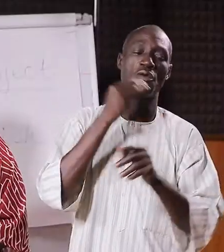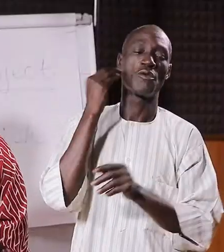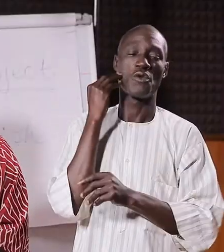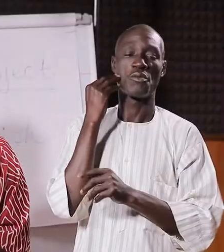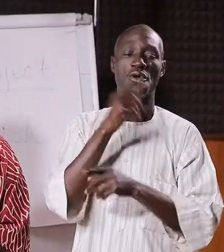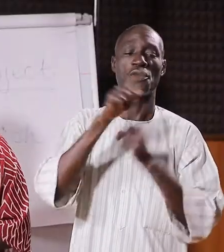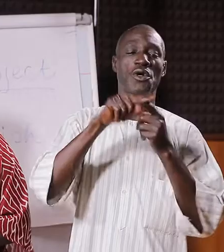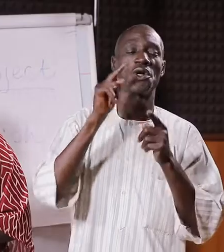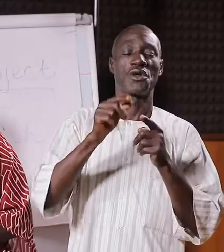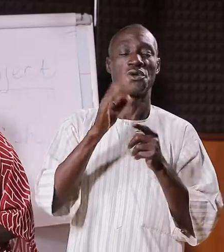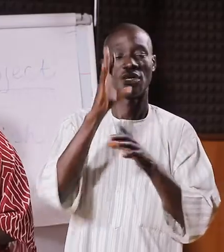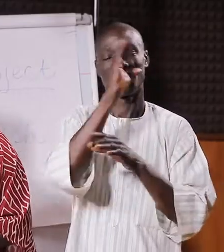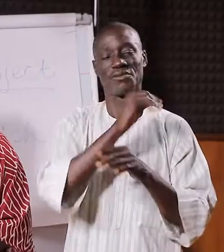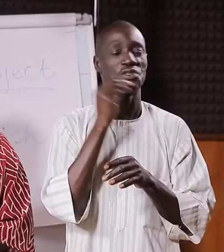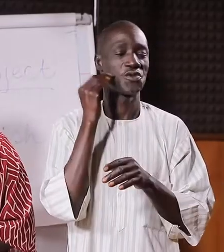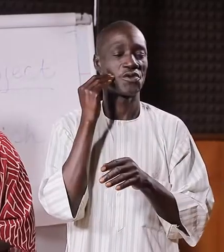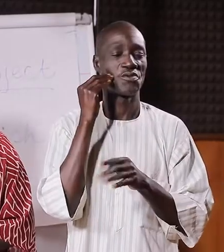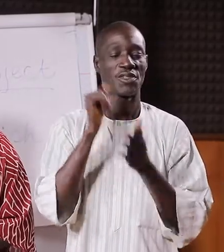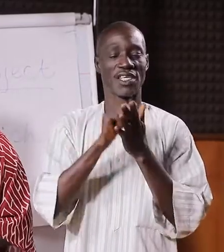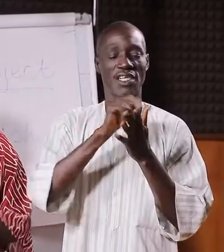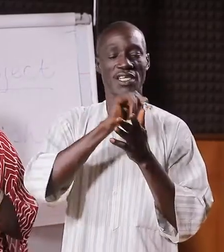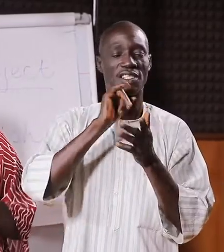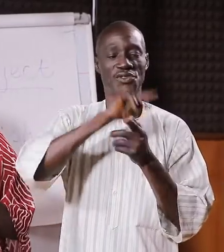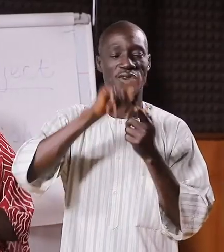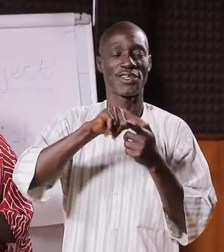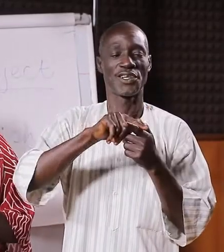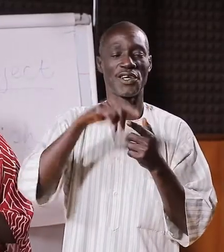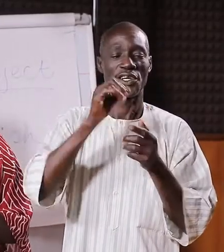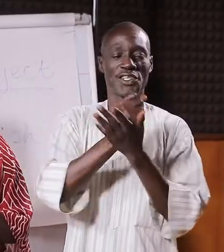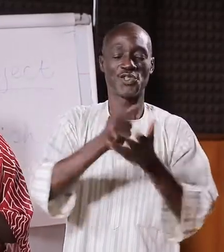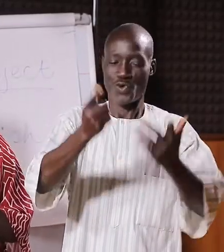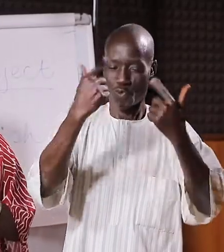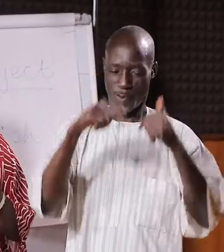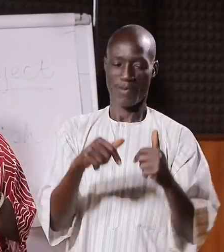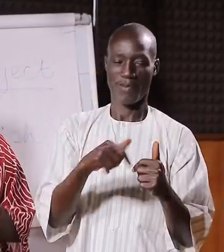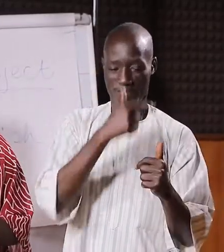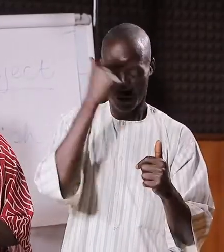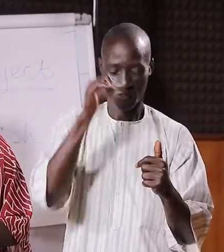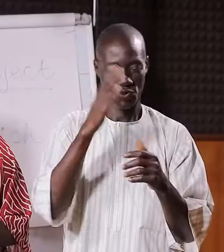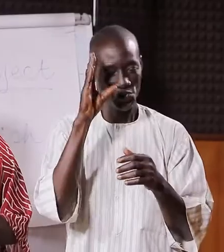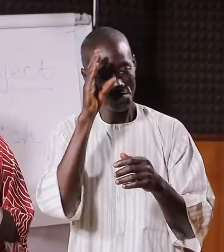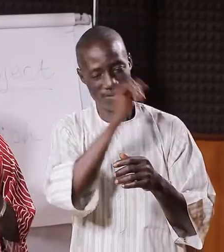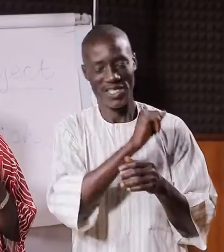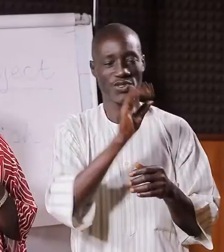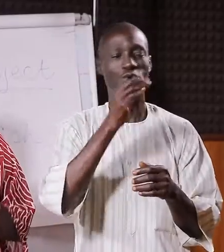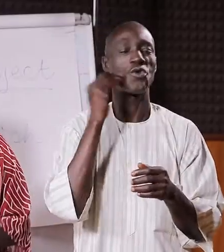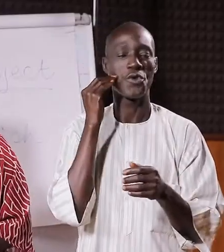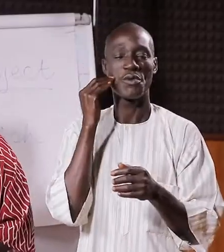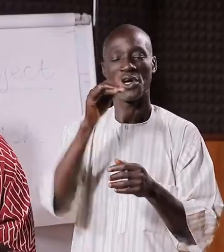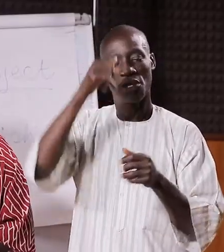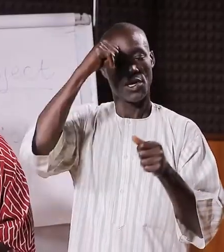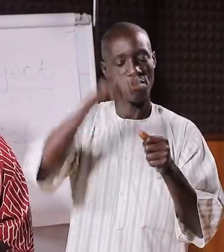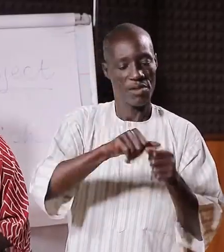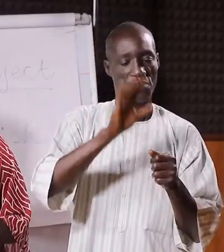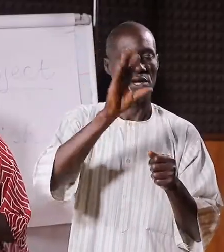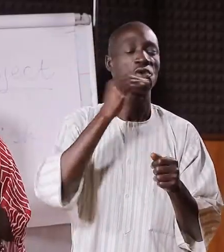When you're already missing home, that is when the song sets in. It's like something is missing in you. You remember your home, you remember your